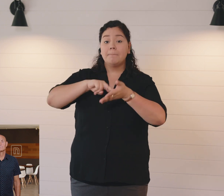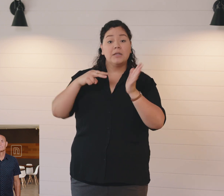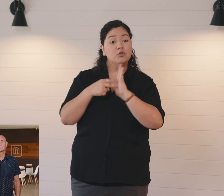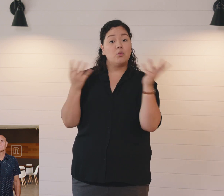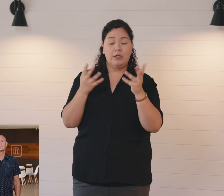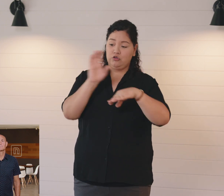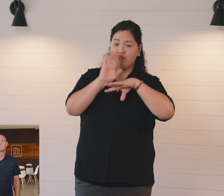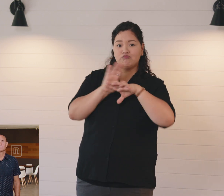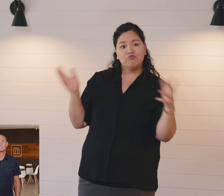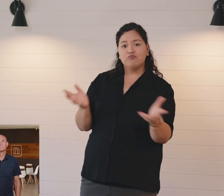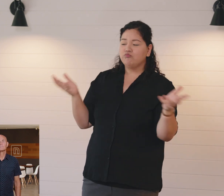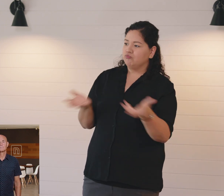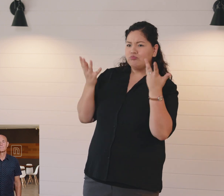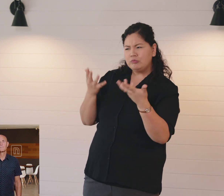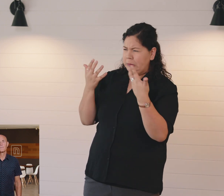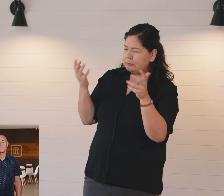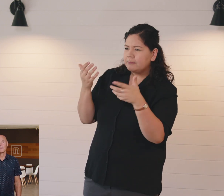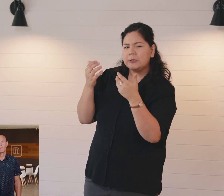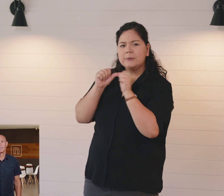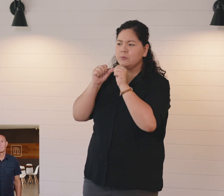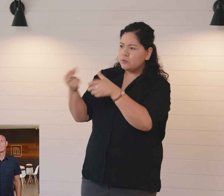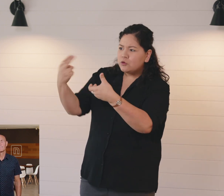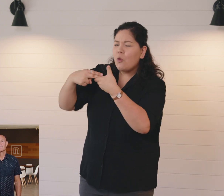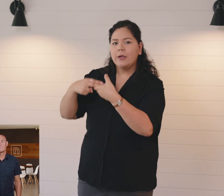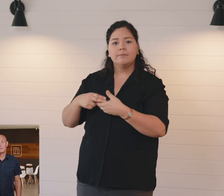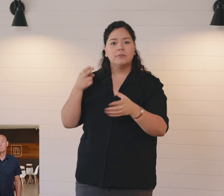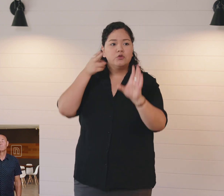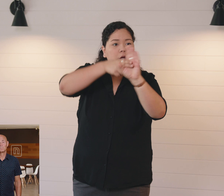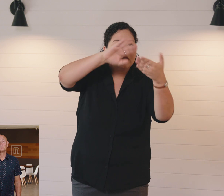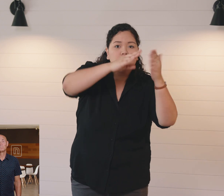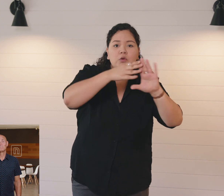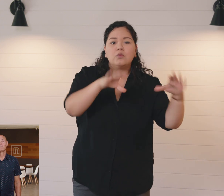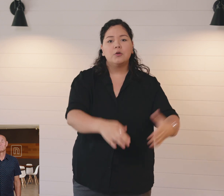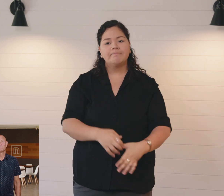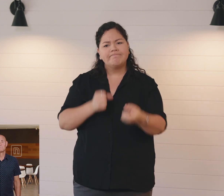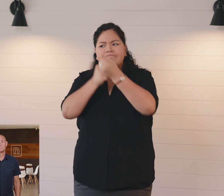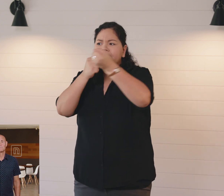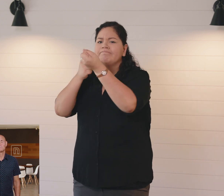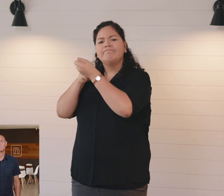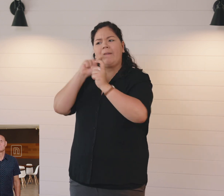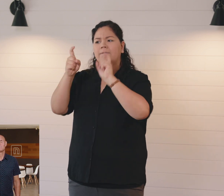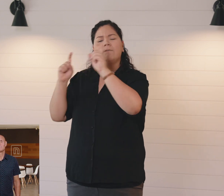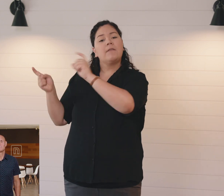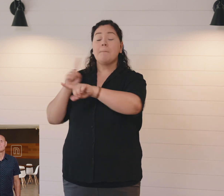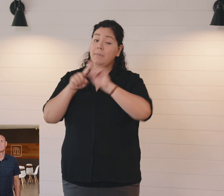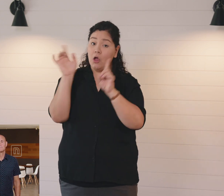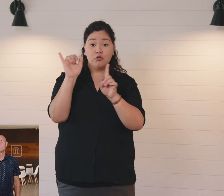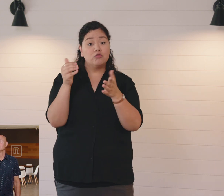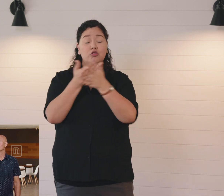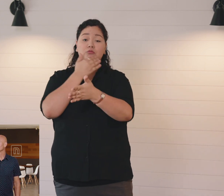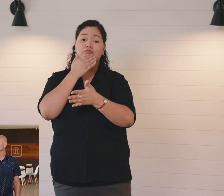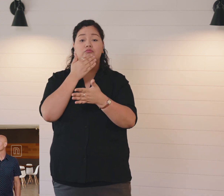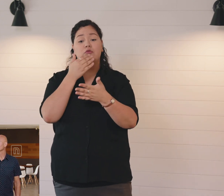church encouraging you in your discipleship to attend regularly, to join a community group, to serve and to give. But it's also an opportunity for members to say, hey,